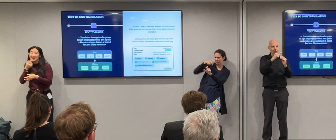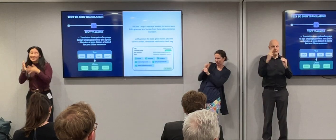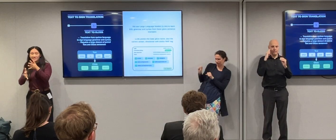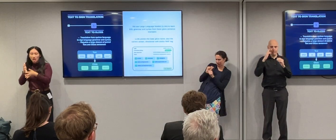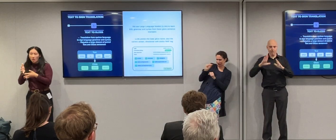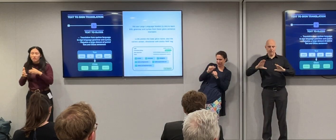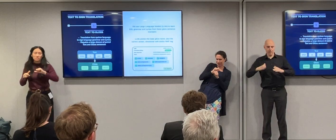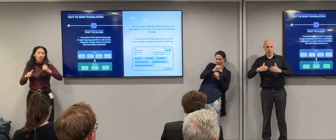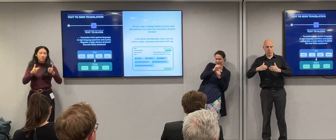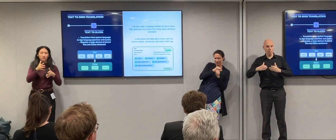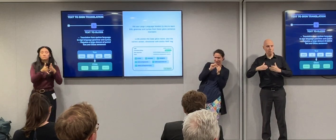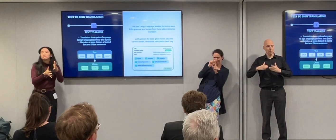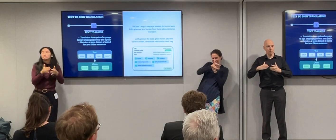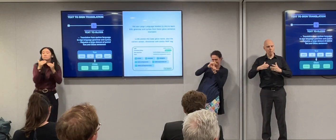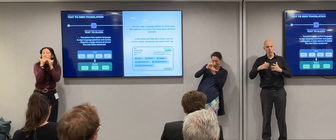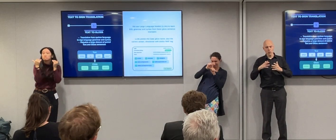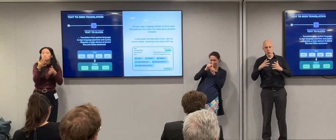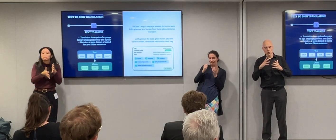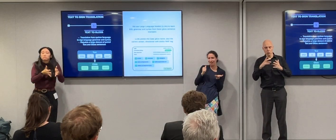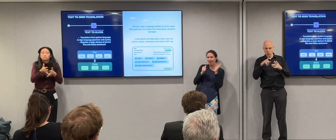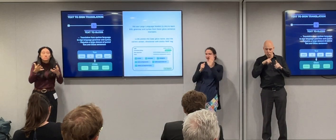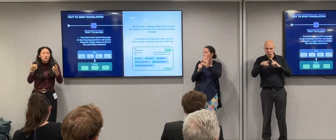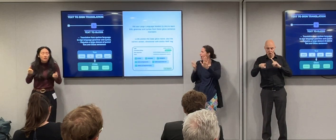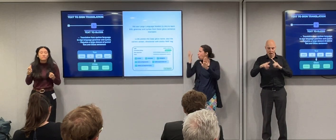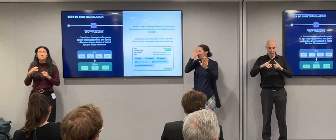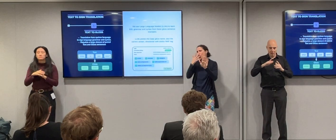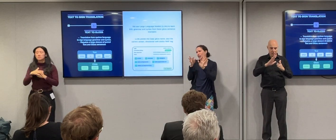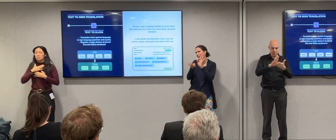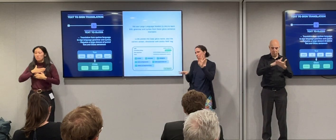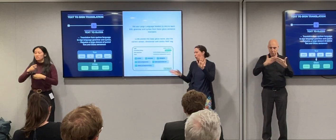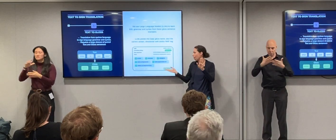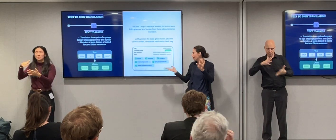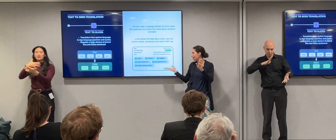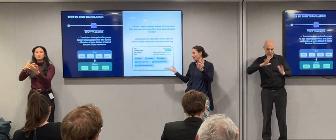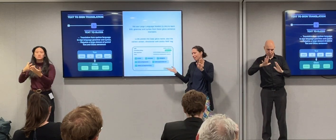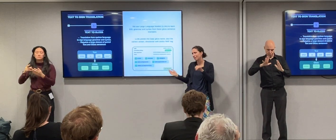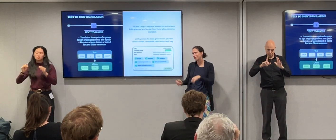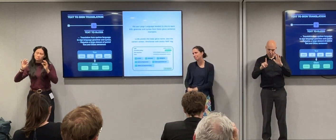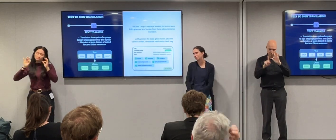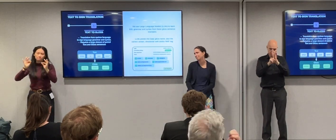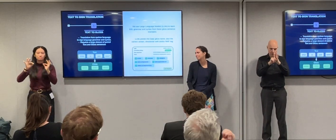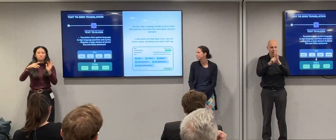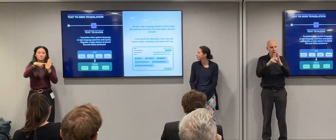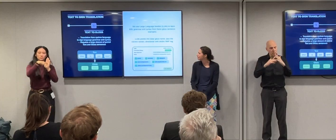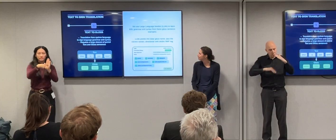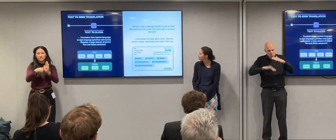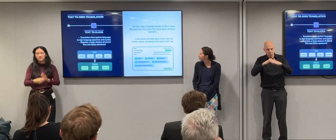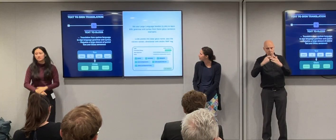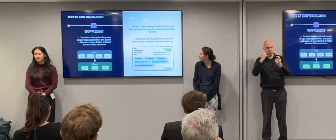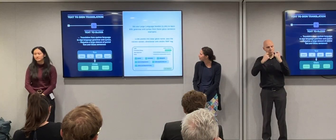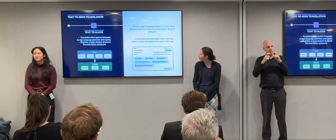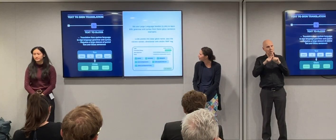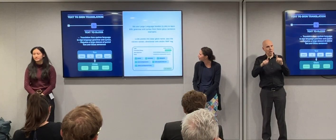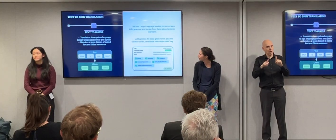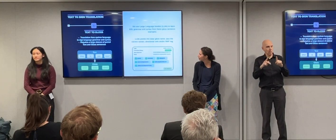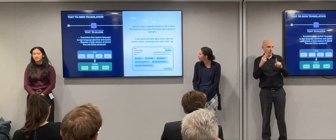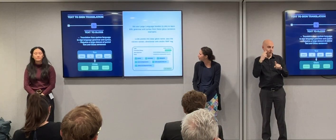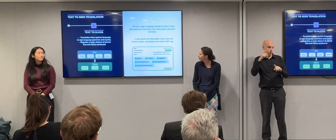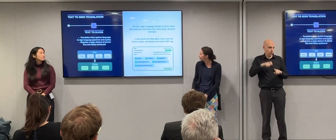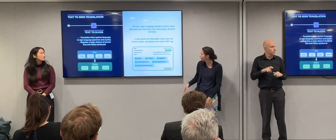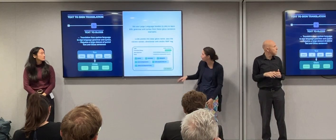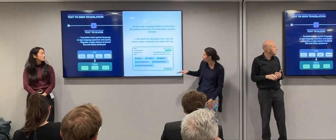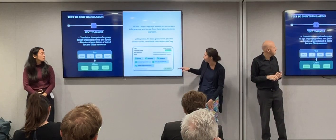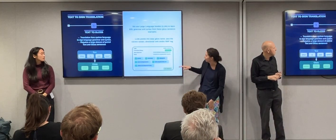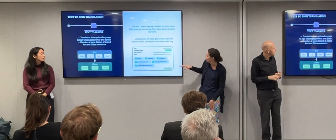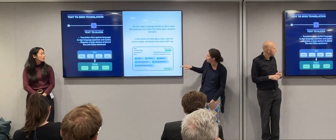team internally to kind of make that as representative as possible for sign language. So now we've taken that example at the bottom.